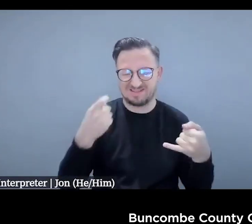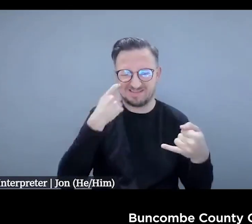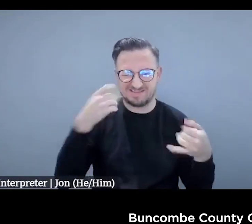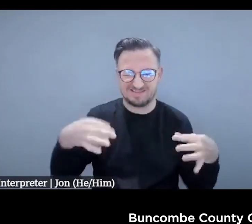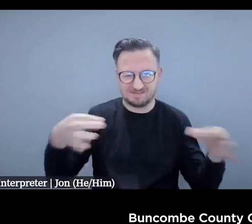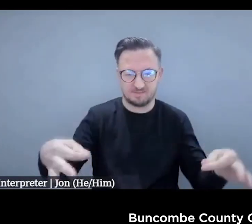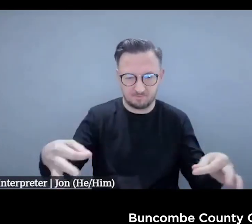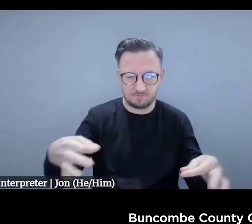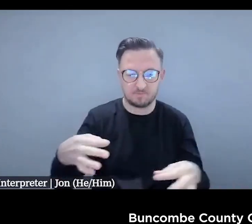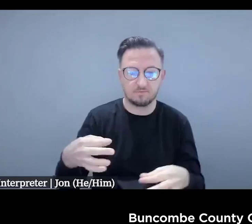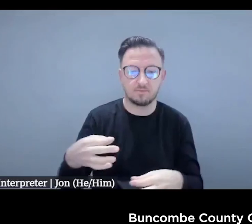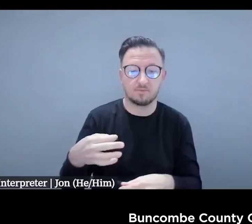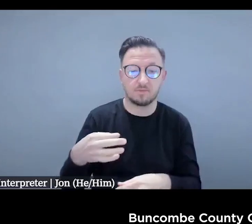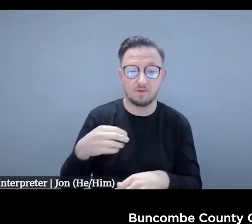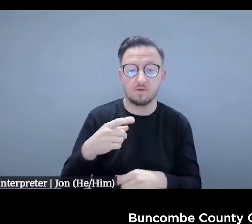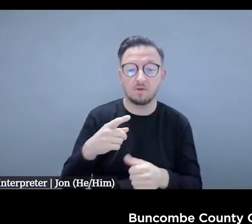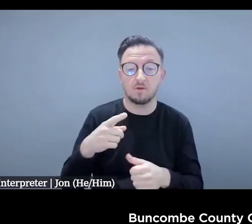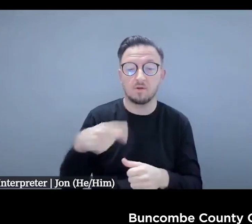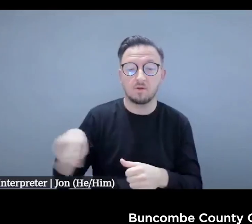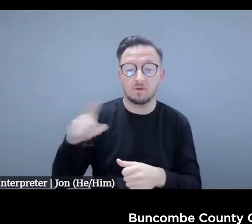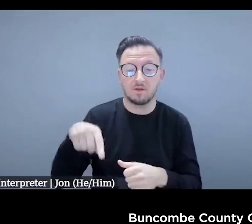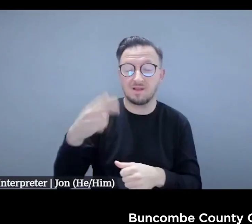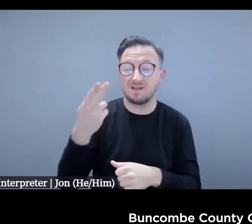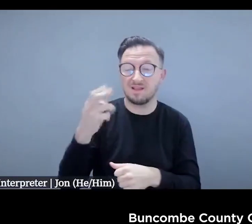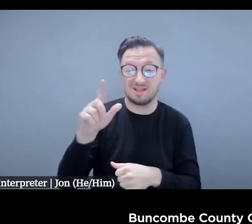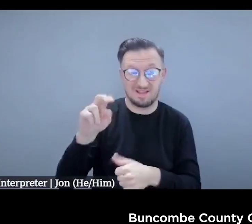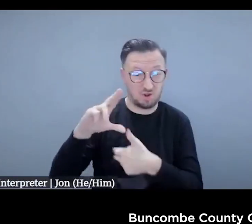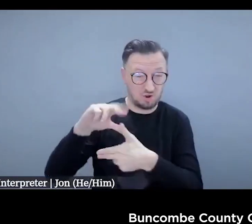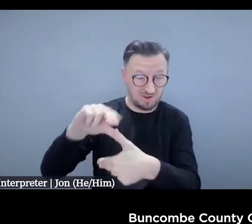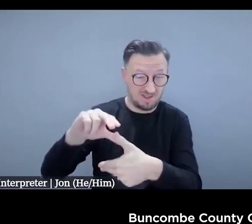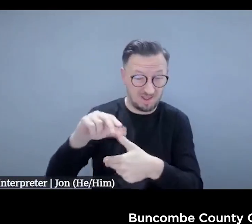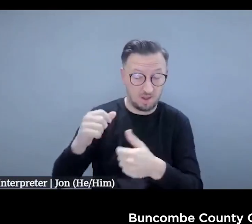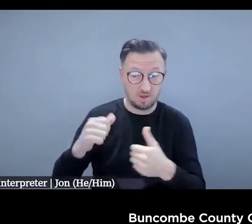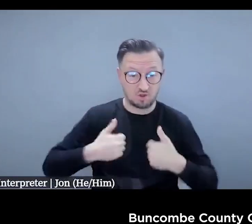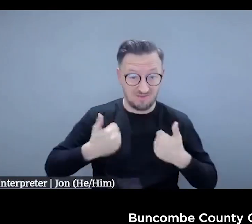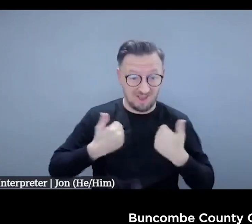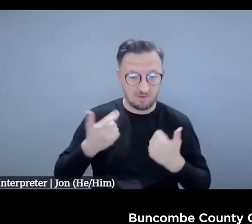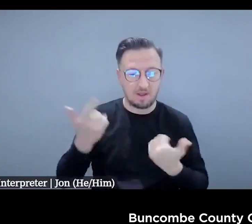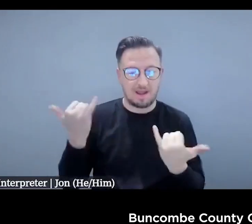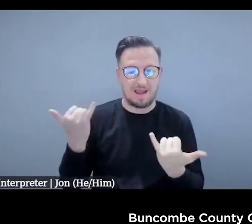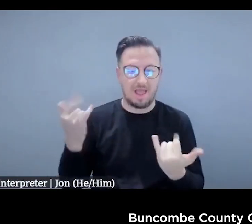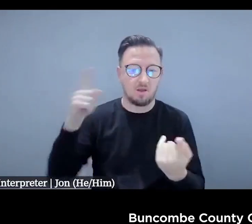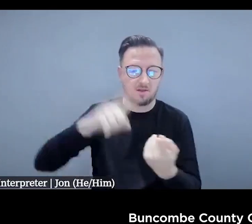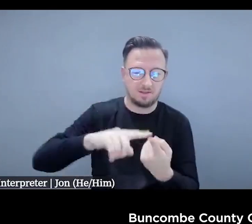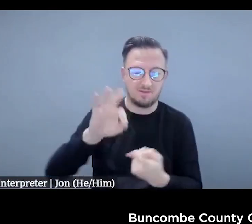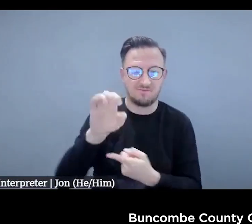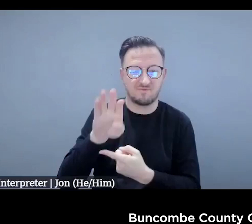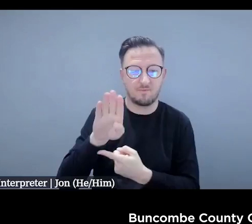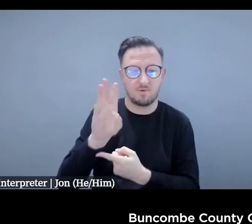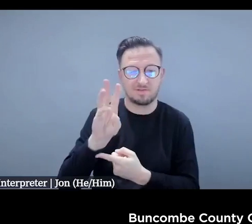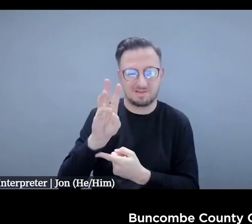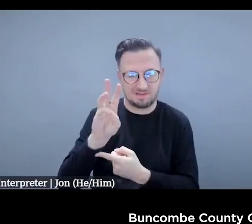Helene survivors now have until February the 6th, 2025 to apply for assistance with